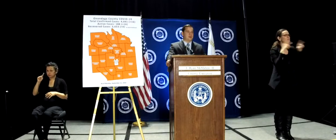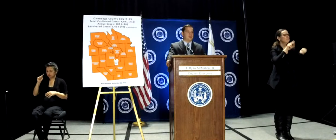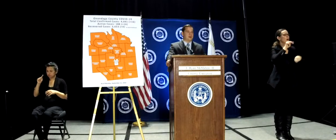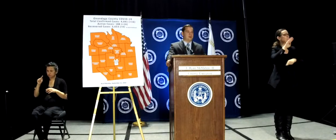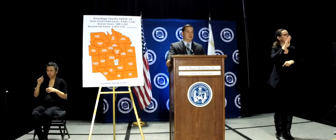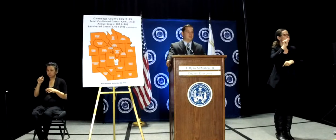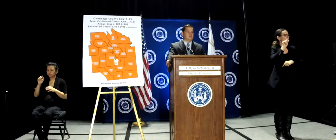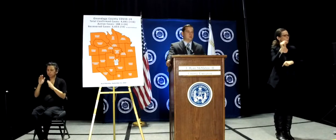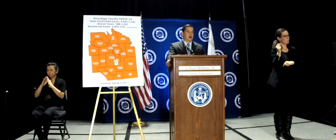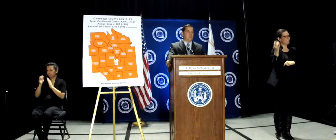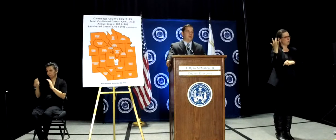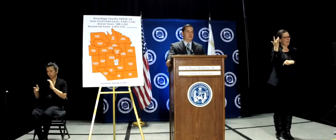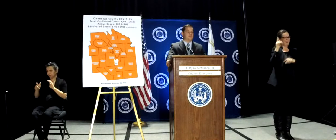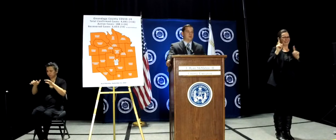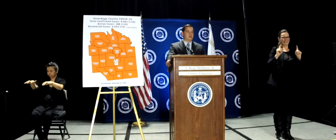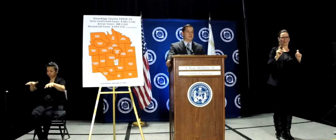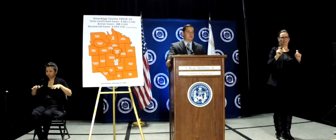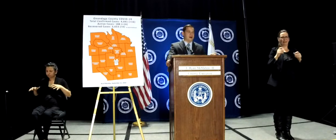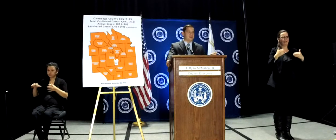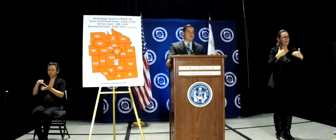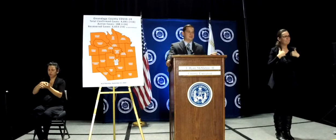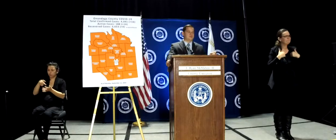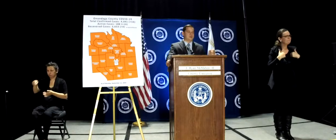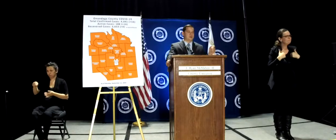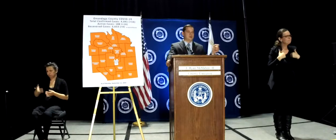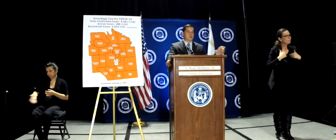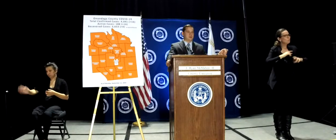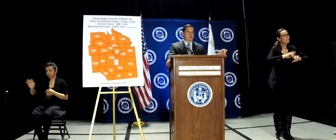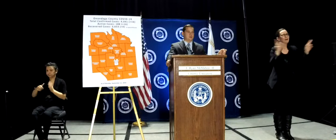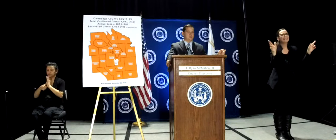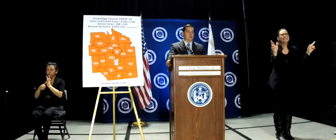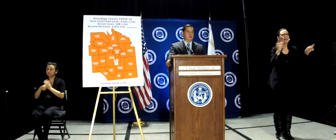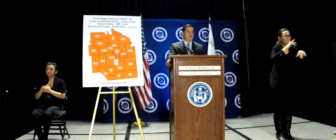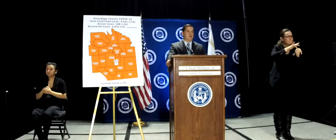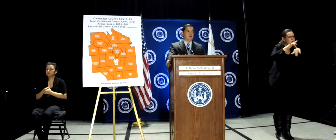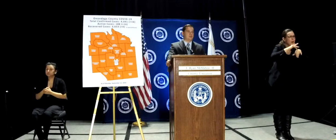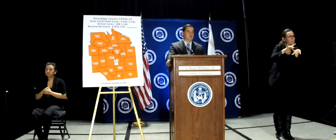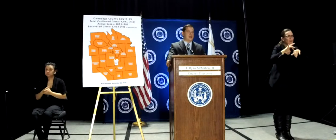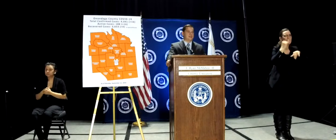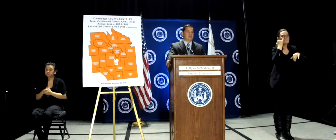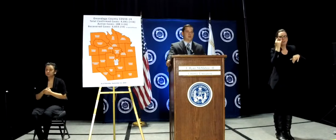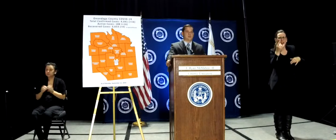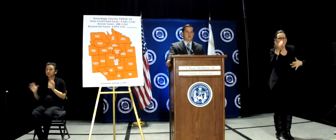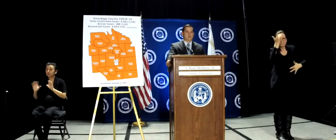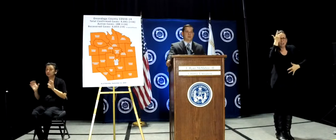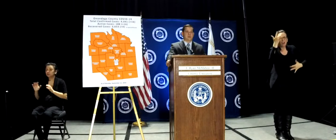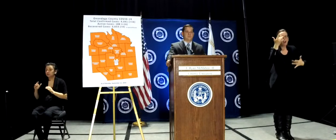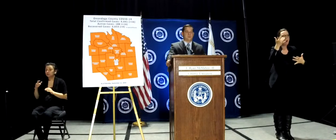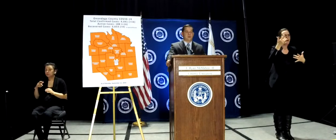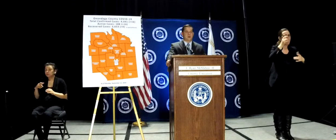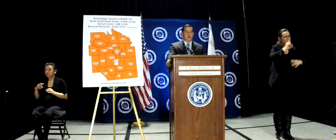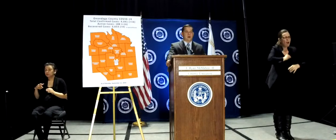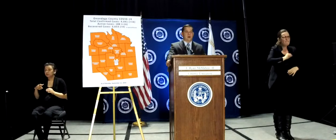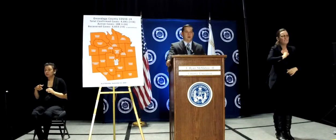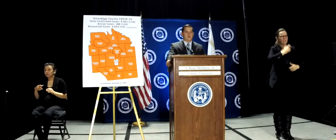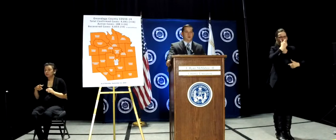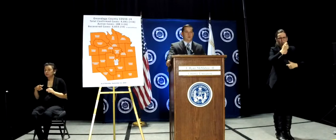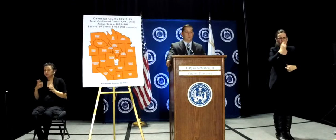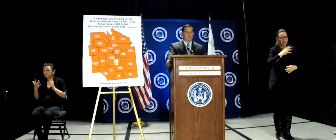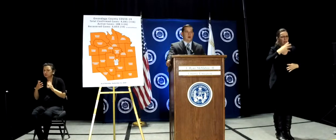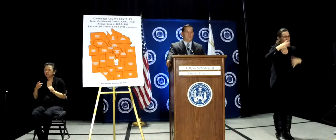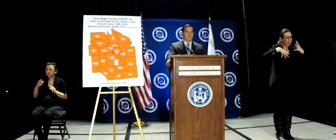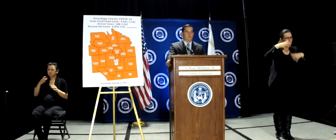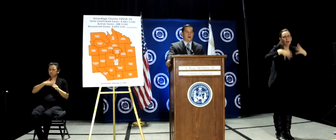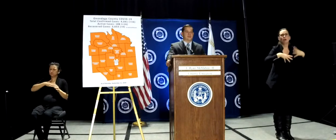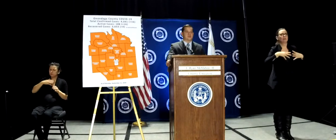that this will help us if there is a positive, get to contact tracing immediately. Also,